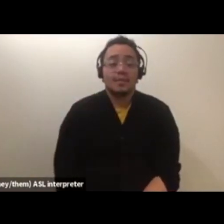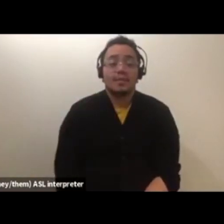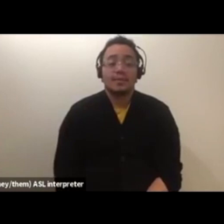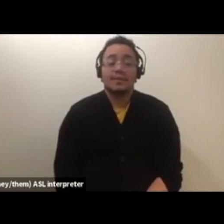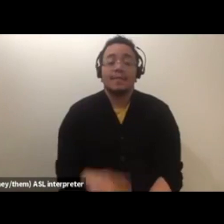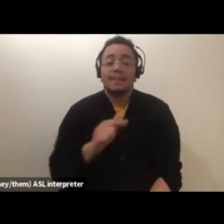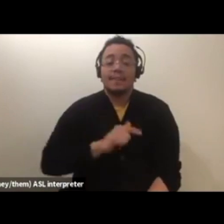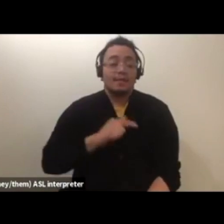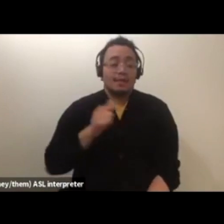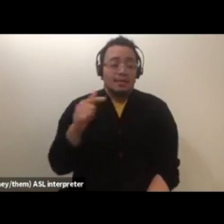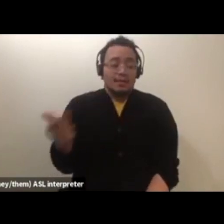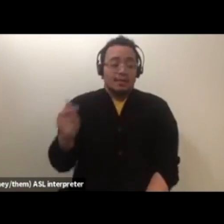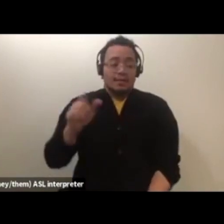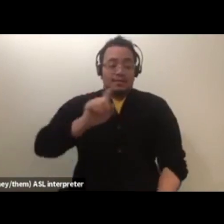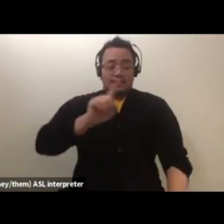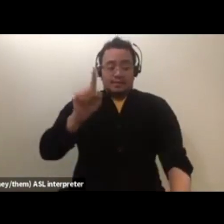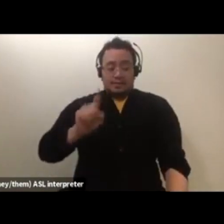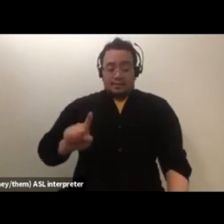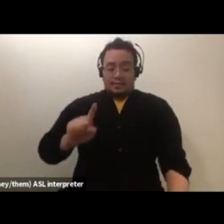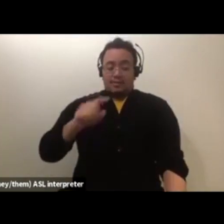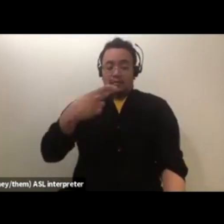Zahara, would you like to go?